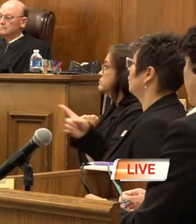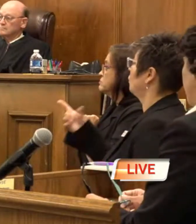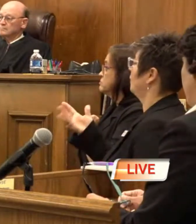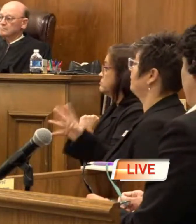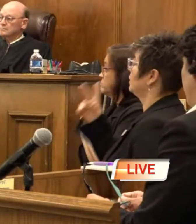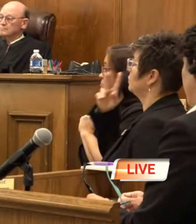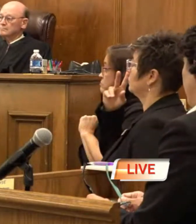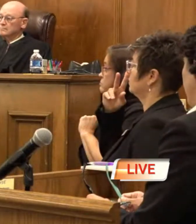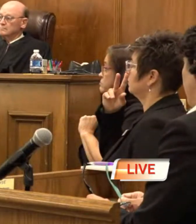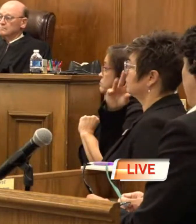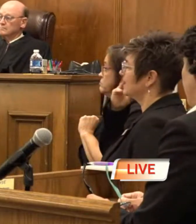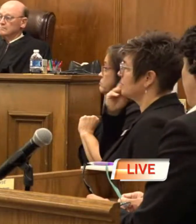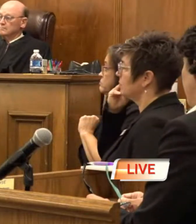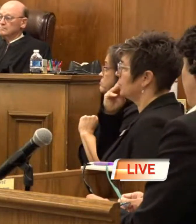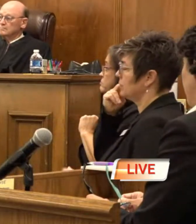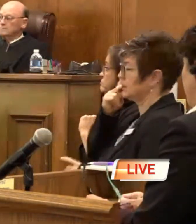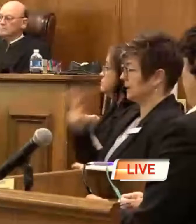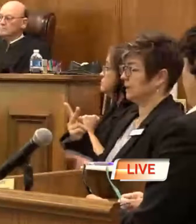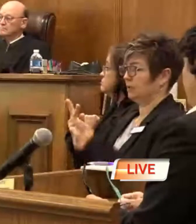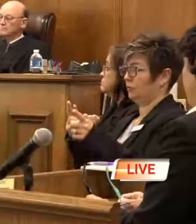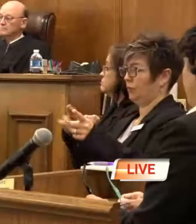people?